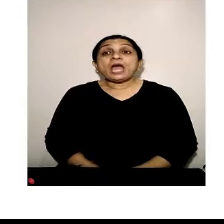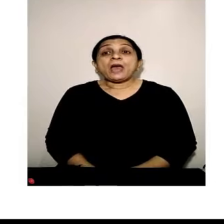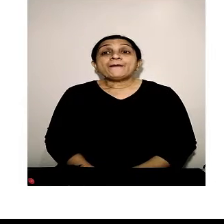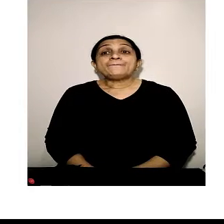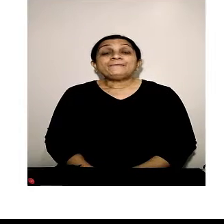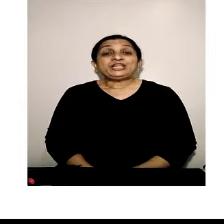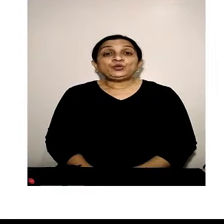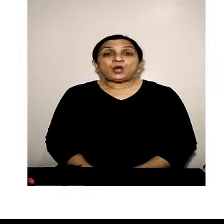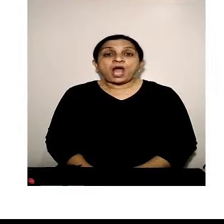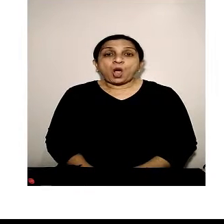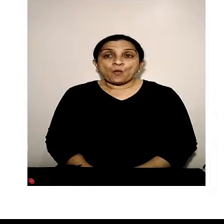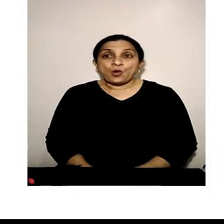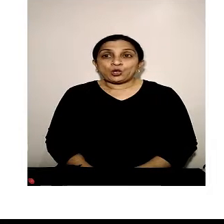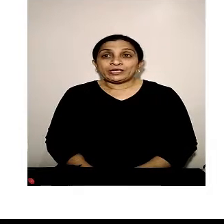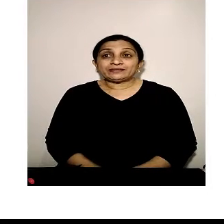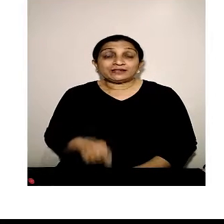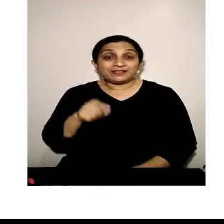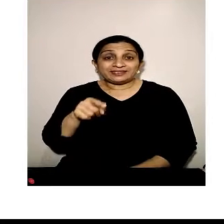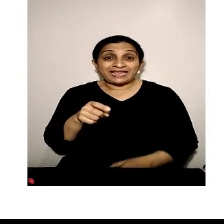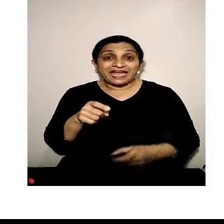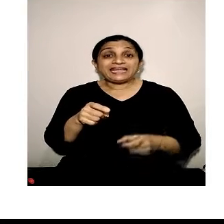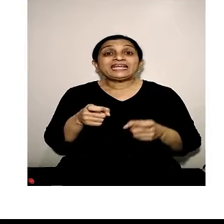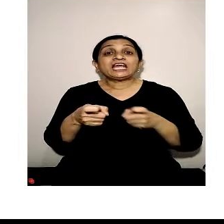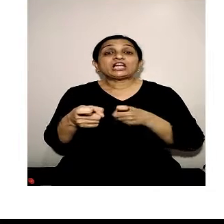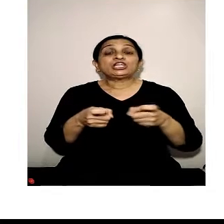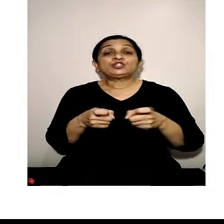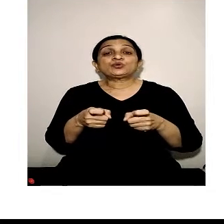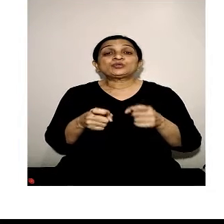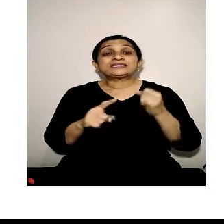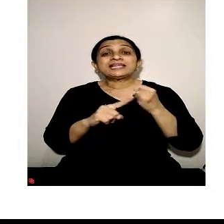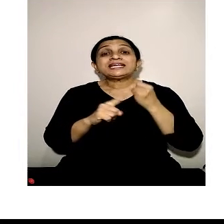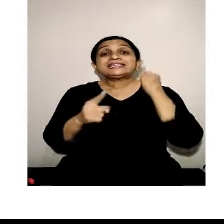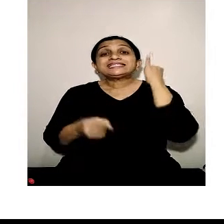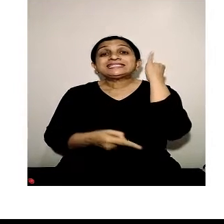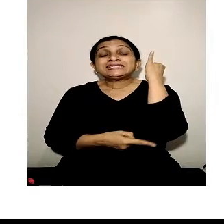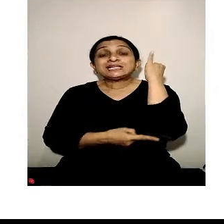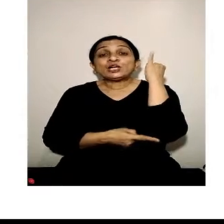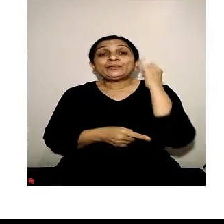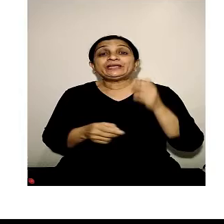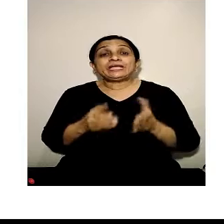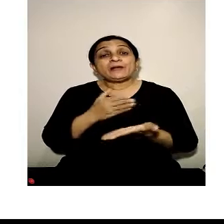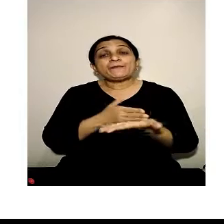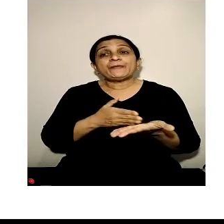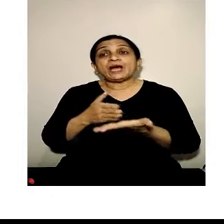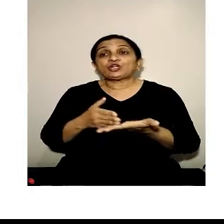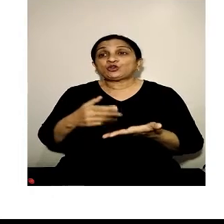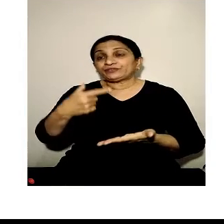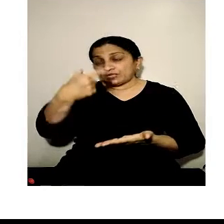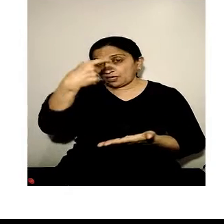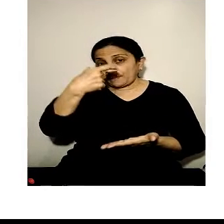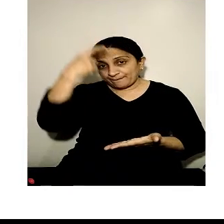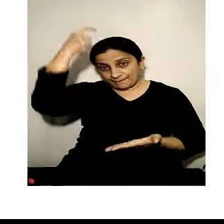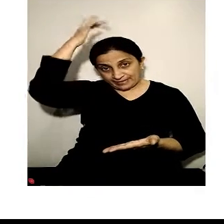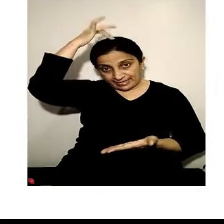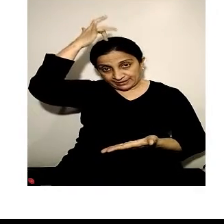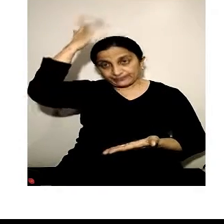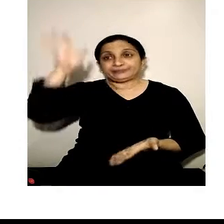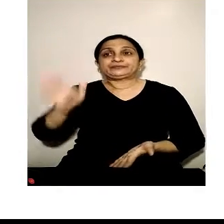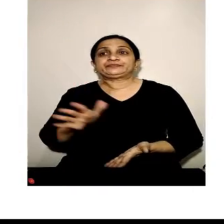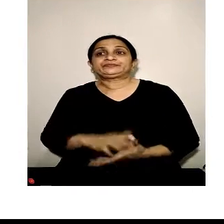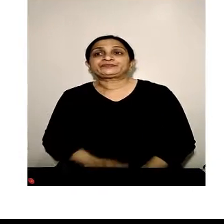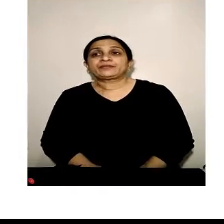have medulla oblongata that controls the terminal part of the